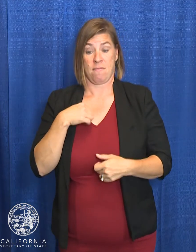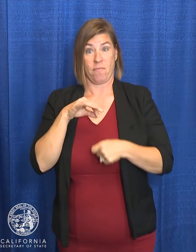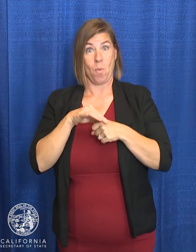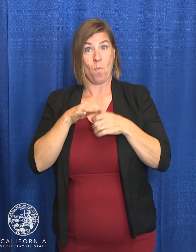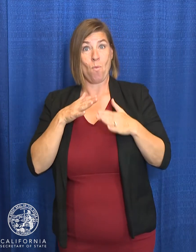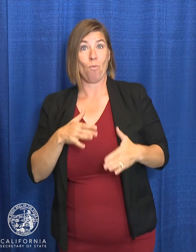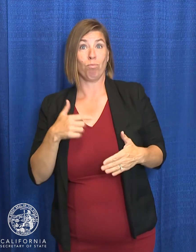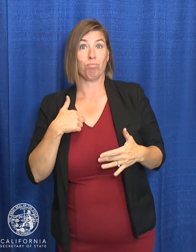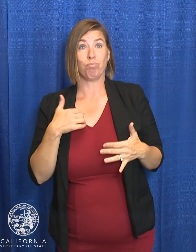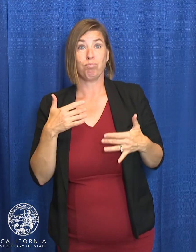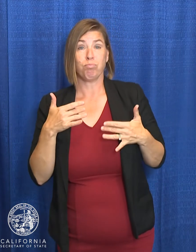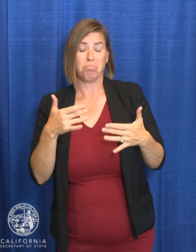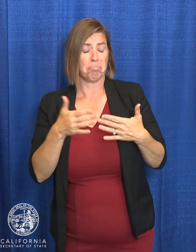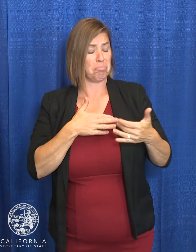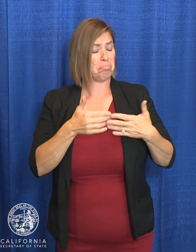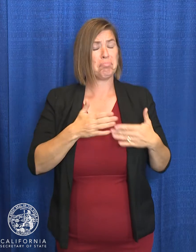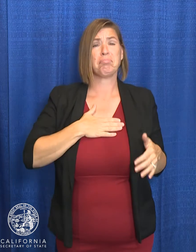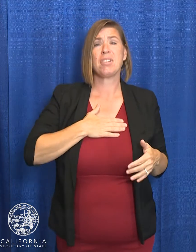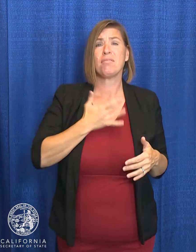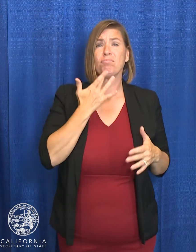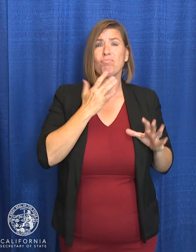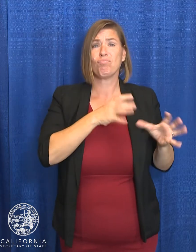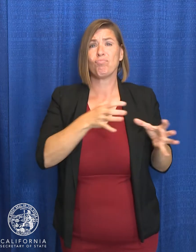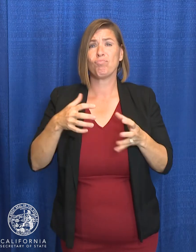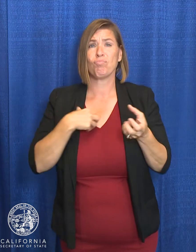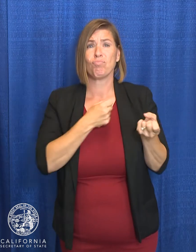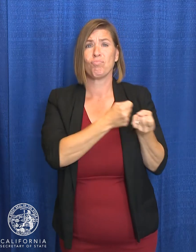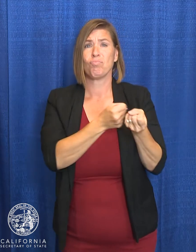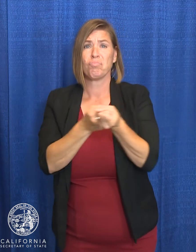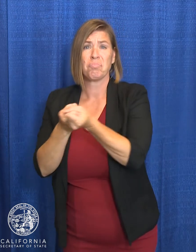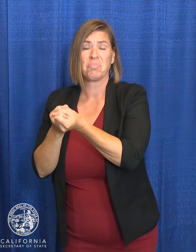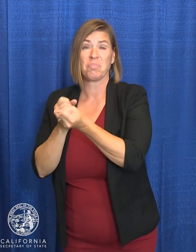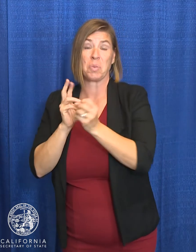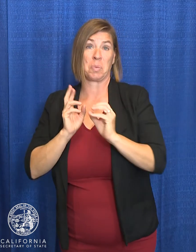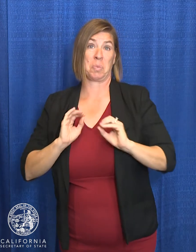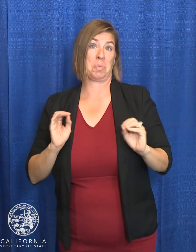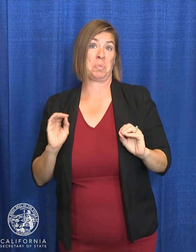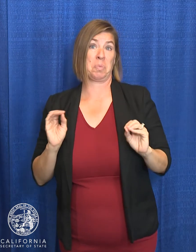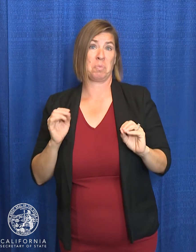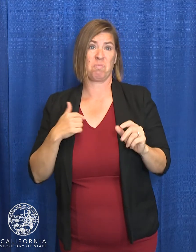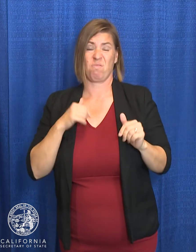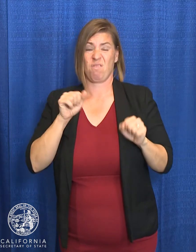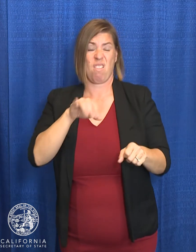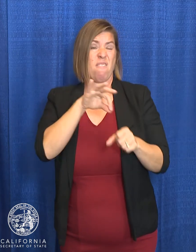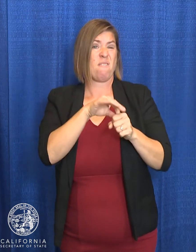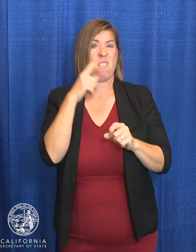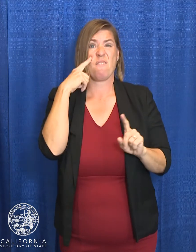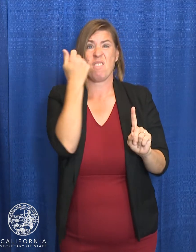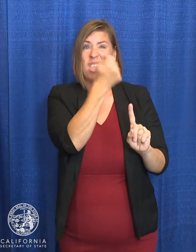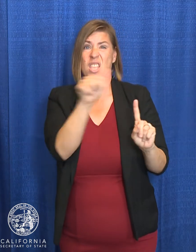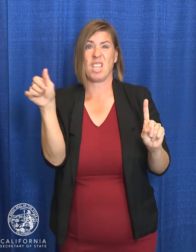Voters, regardless of their party preference or lack of party preference, may vote for any replacement